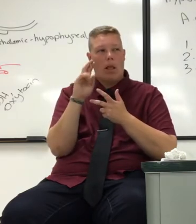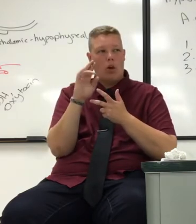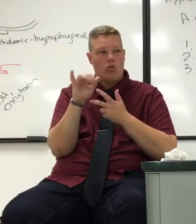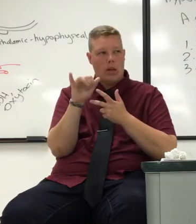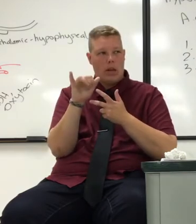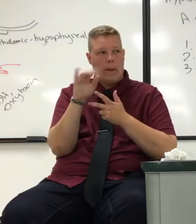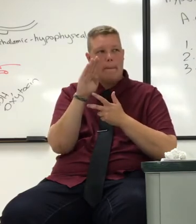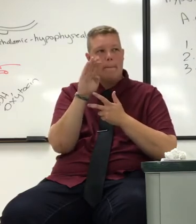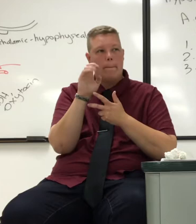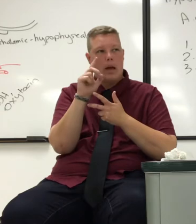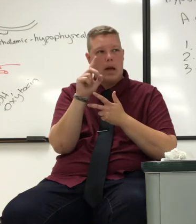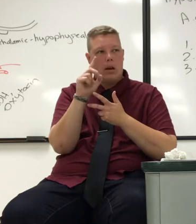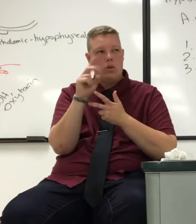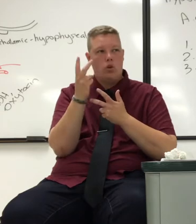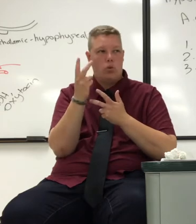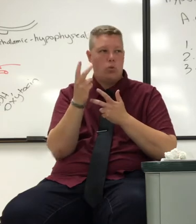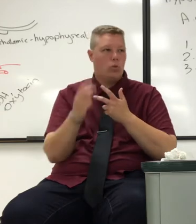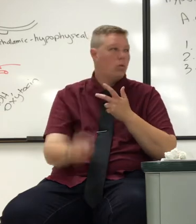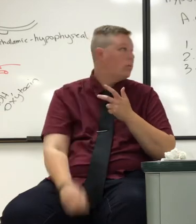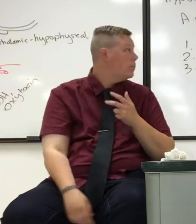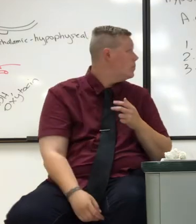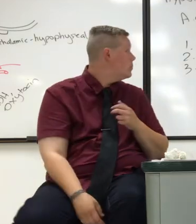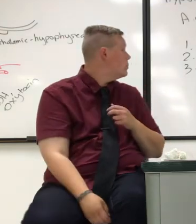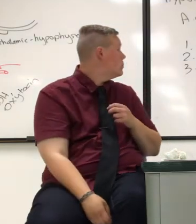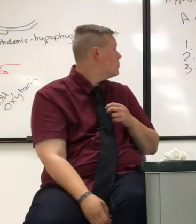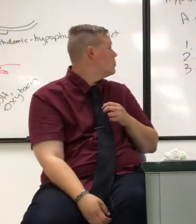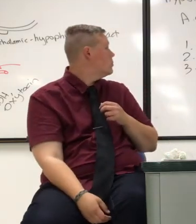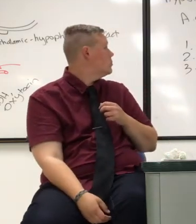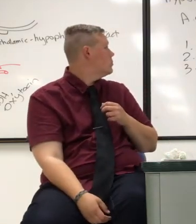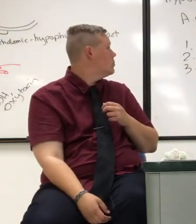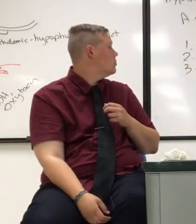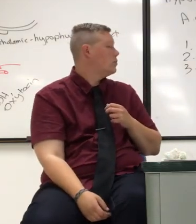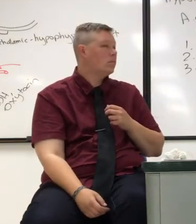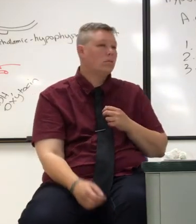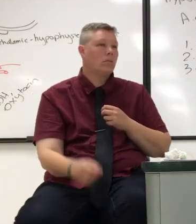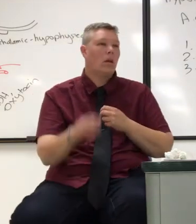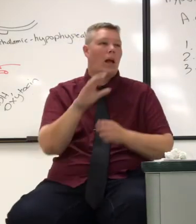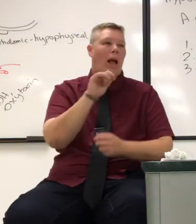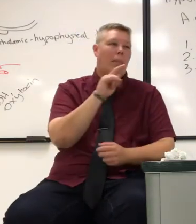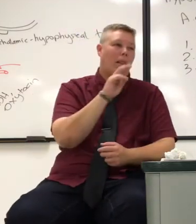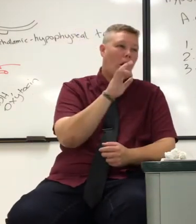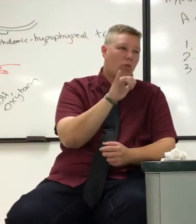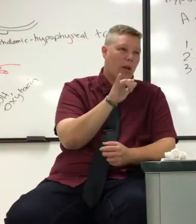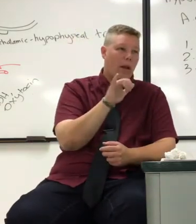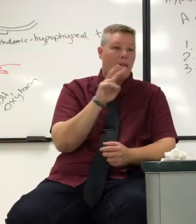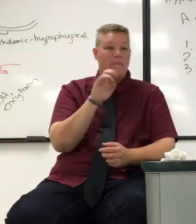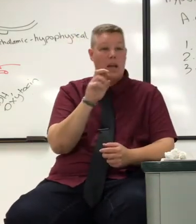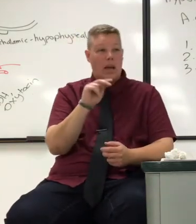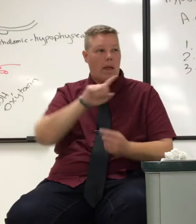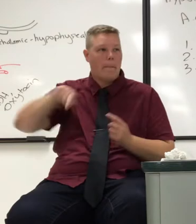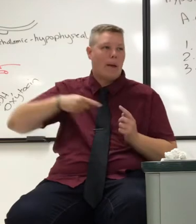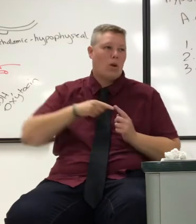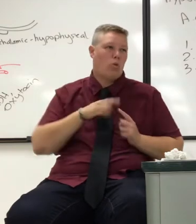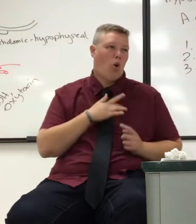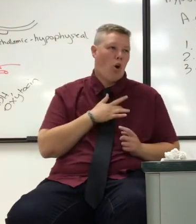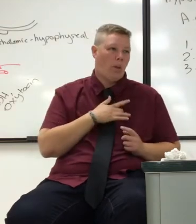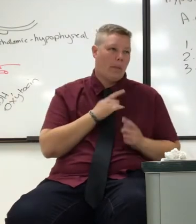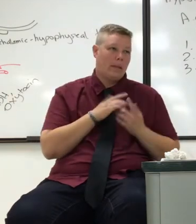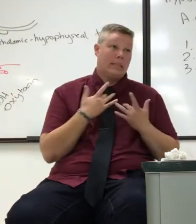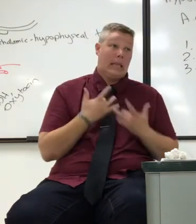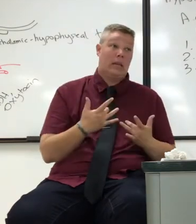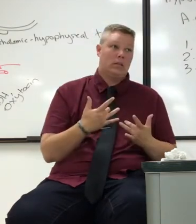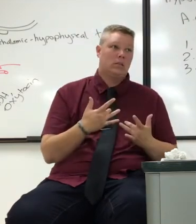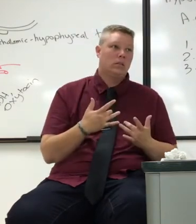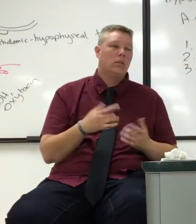Capbed 1, capbed 2, basically. Well, normally it's capillaries, veins, back to the heart. Arteries, capillaries, veins, back to the heart.